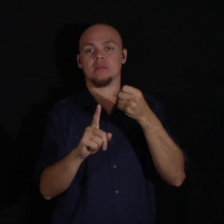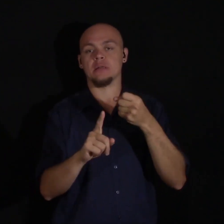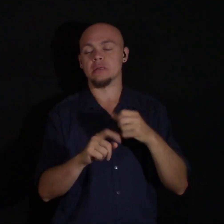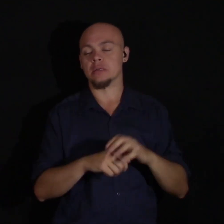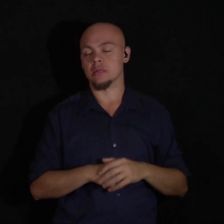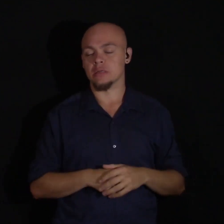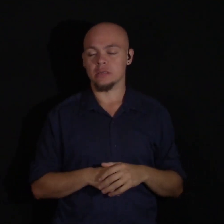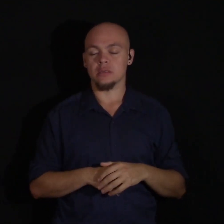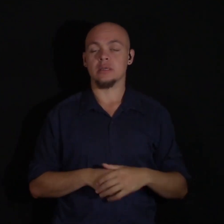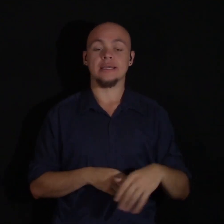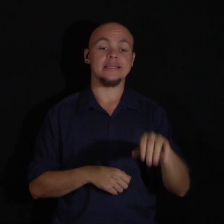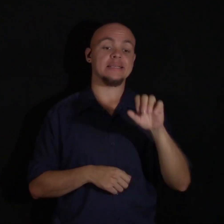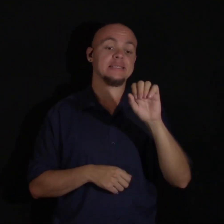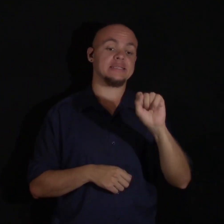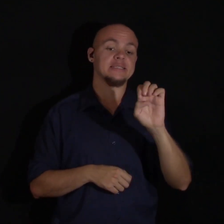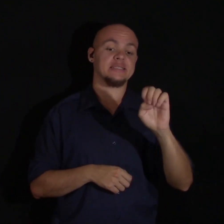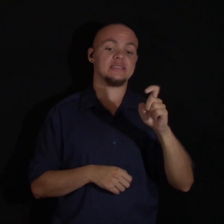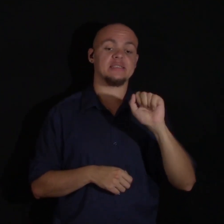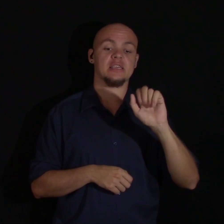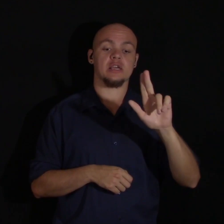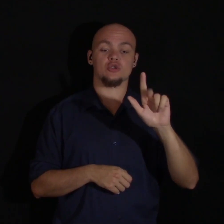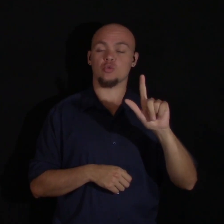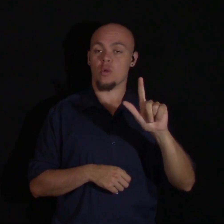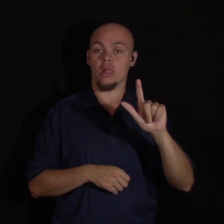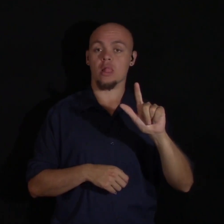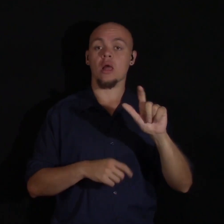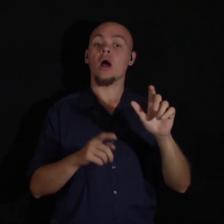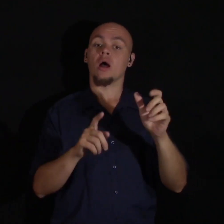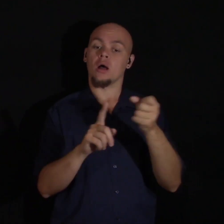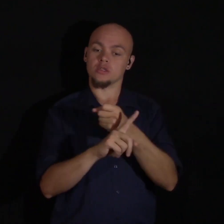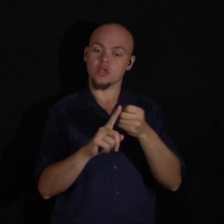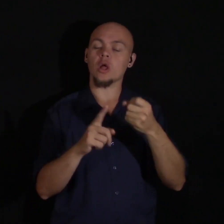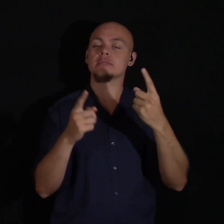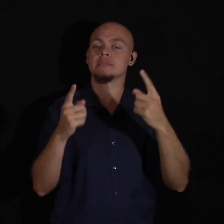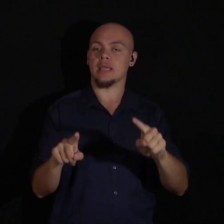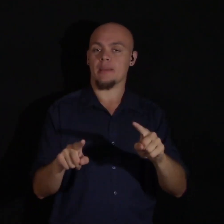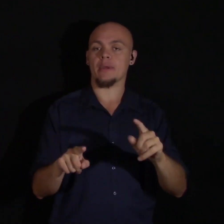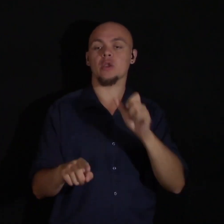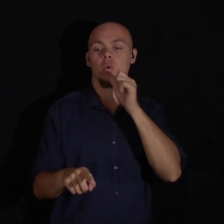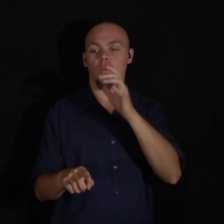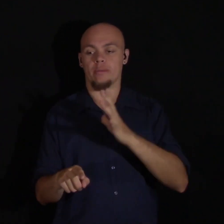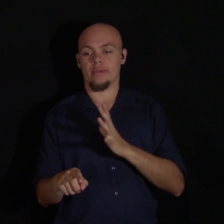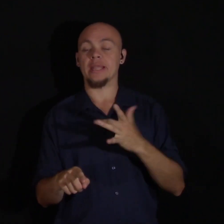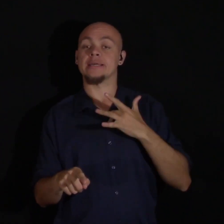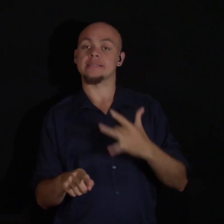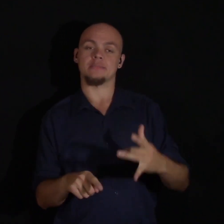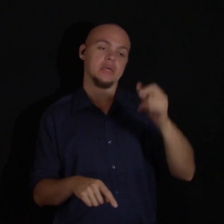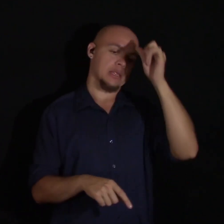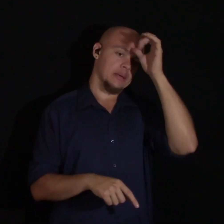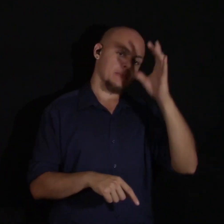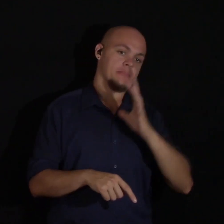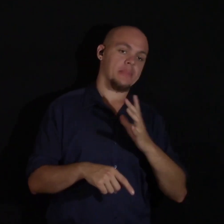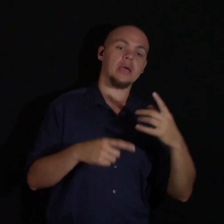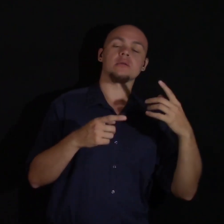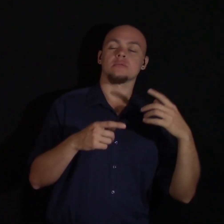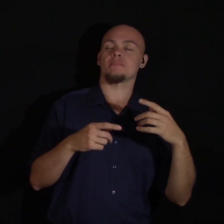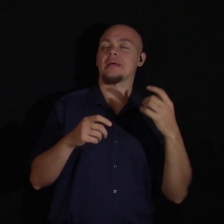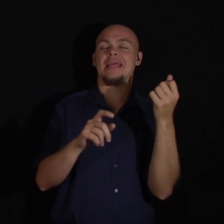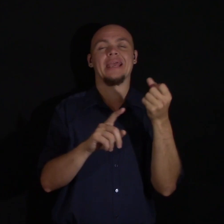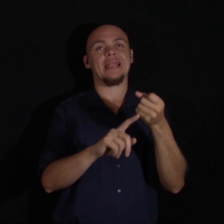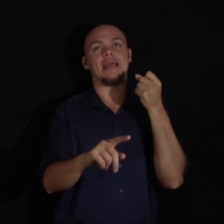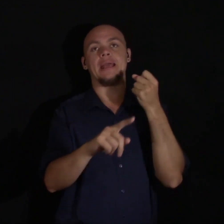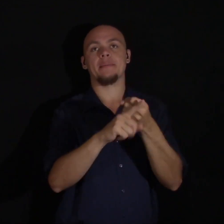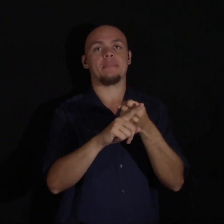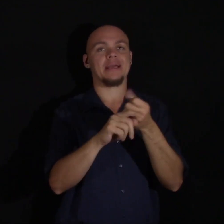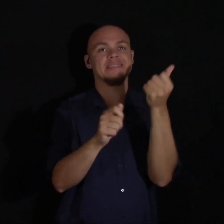Most sexual assaults do happen to women, and most often men are perpetrators, but it does affect everyone in